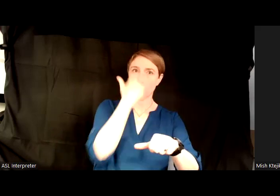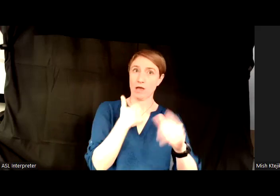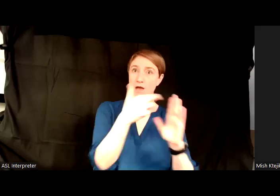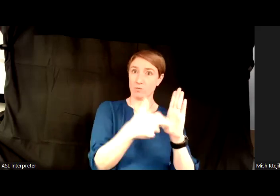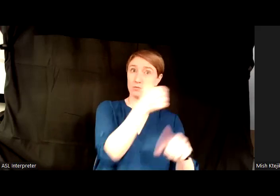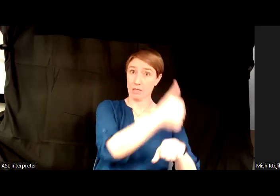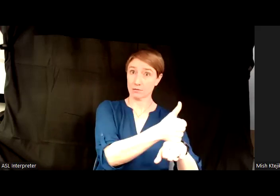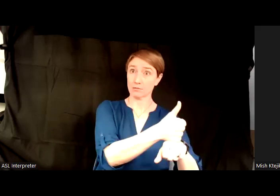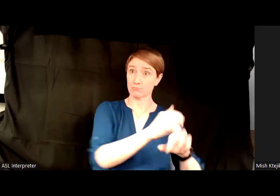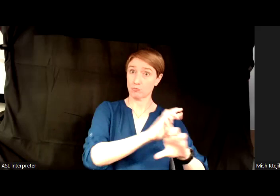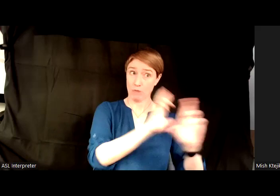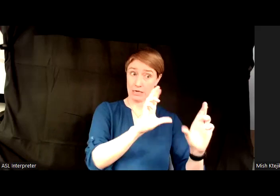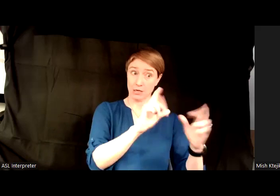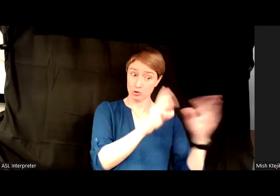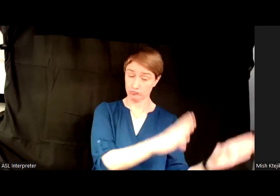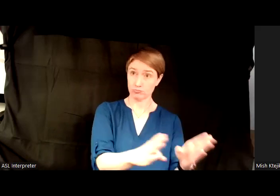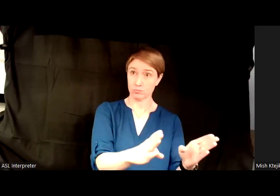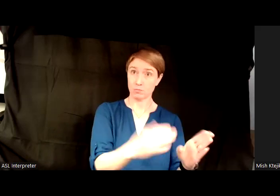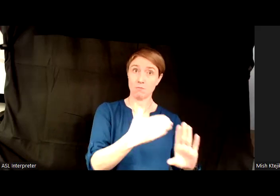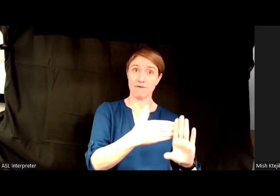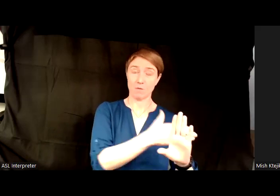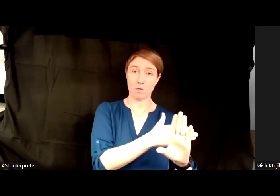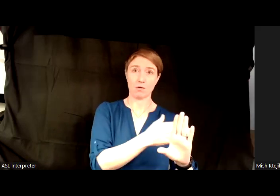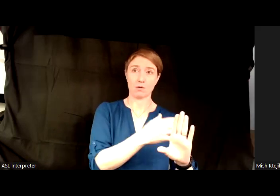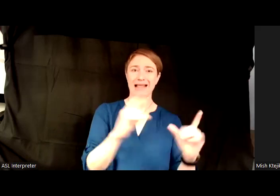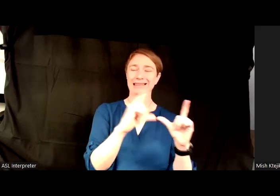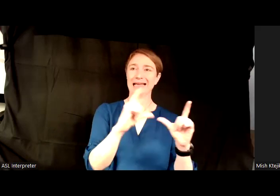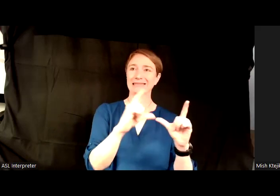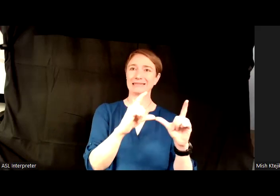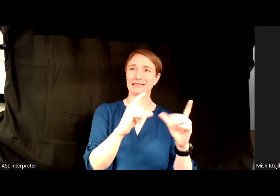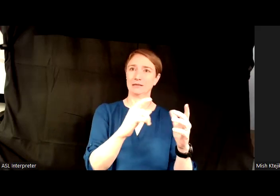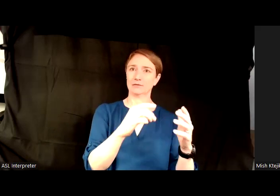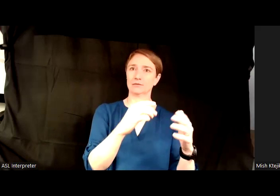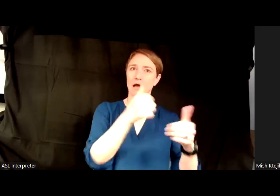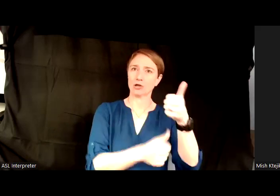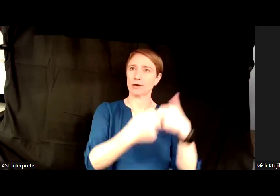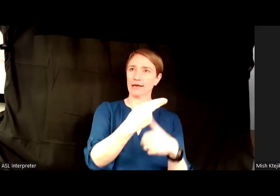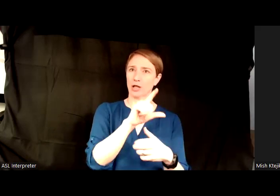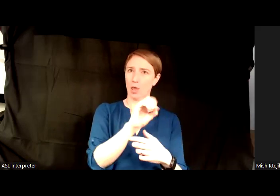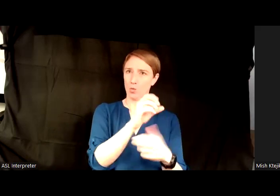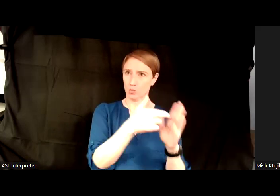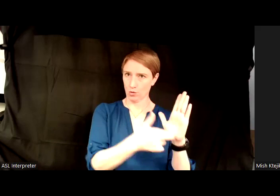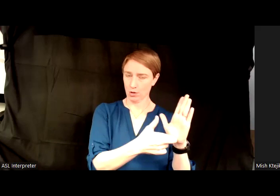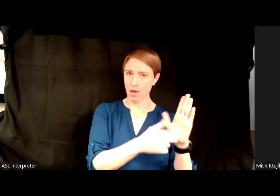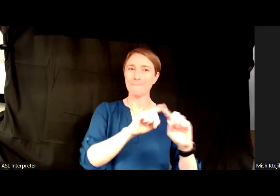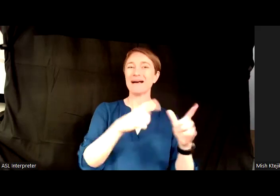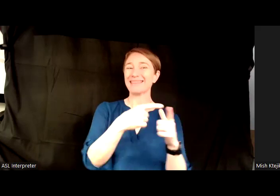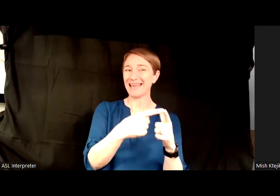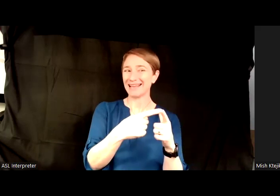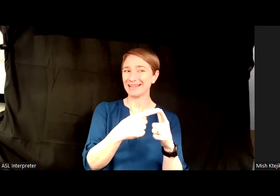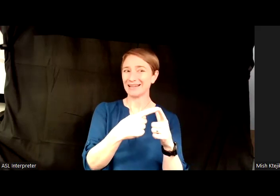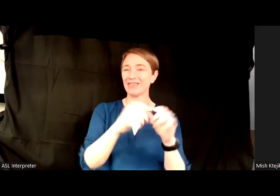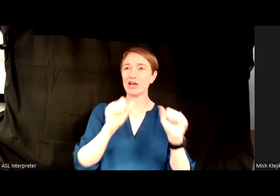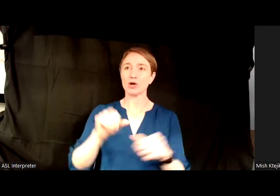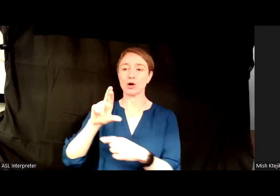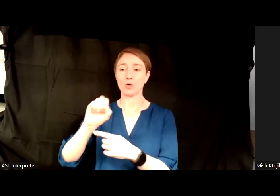in place by the time that licensing would stop under the HLO rules. But then they would also do the